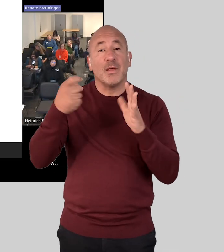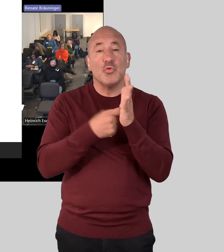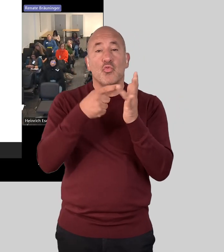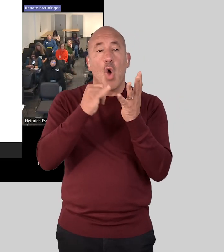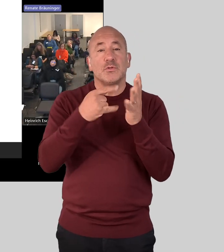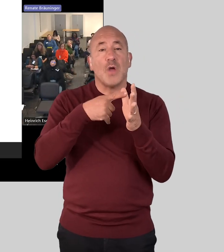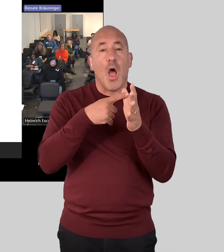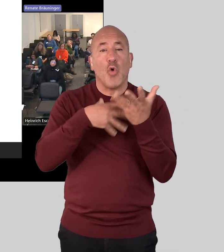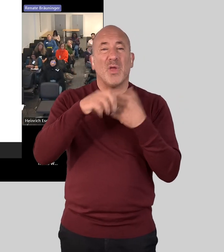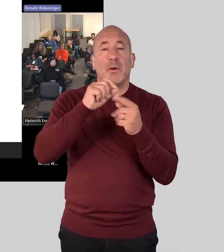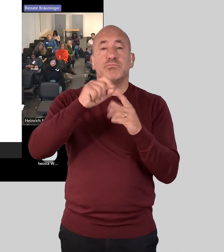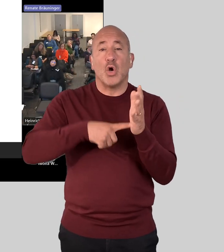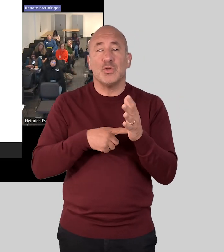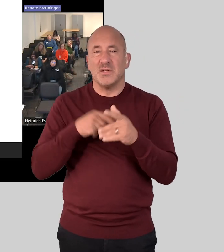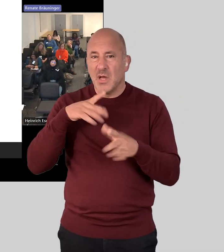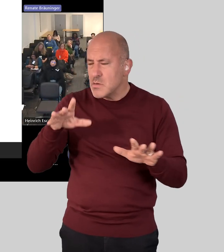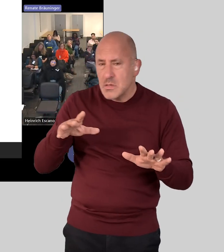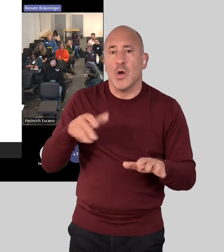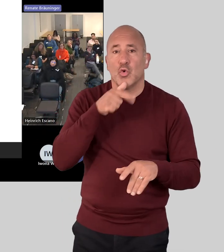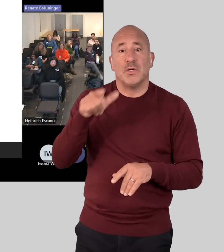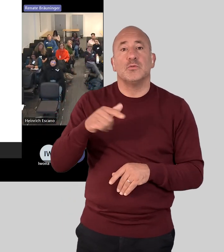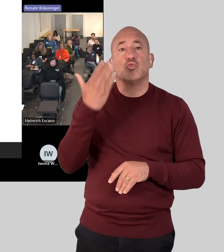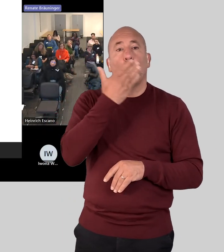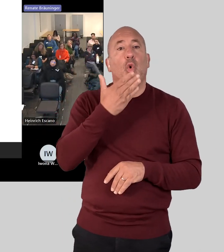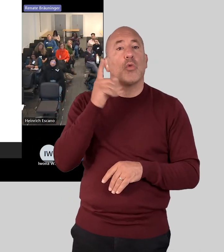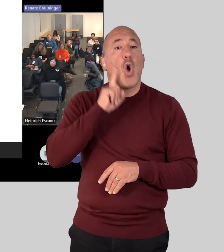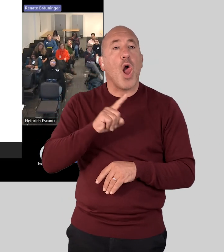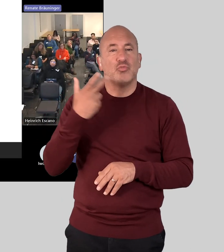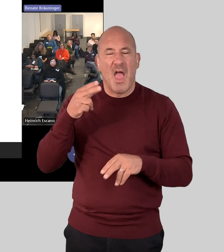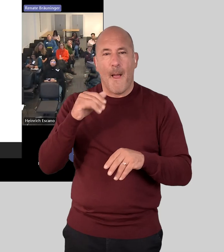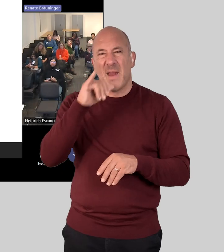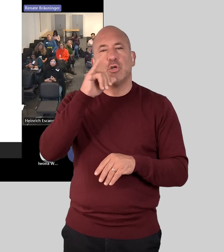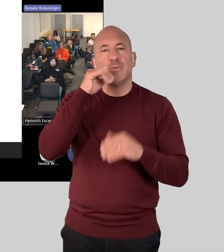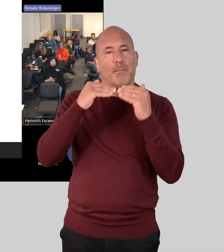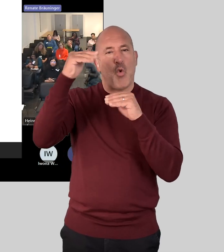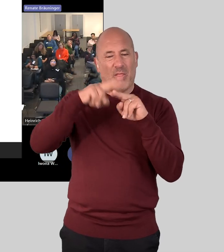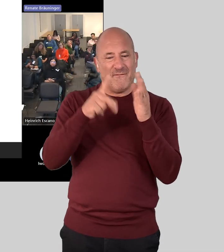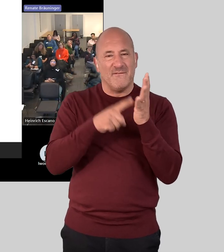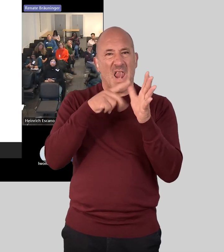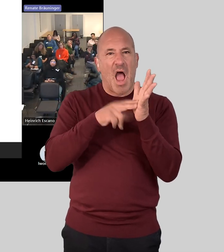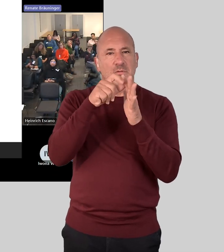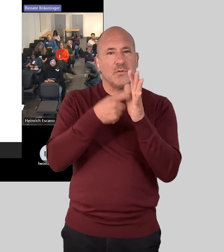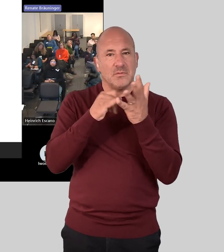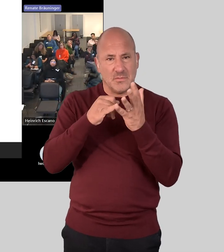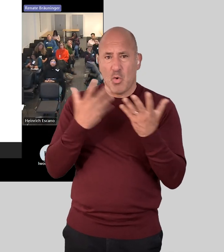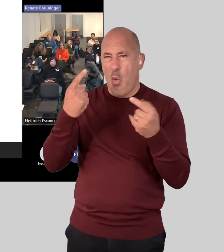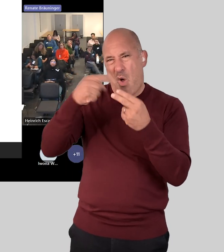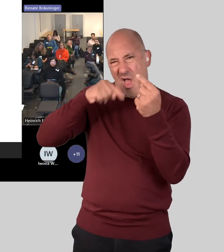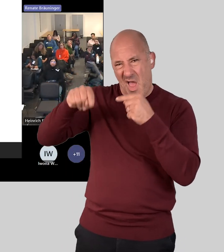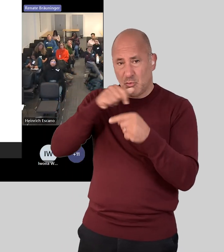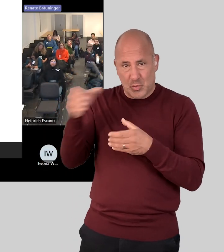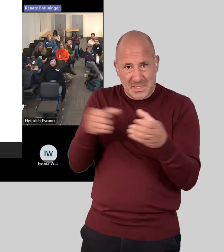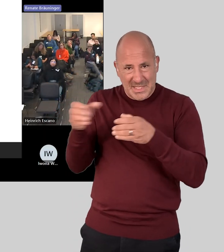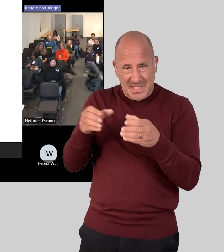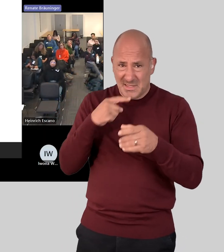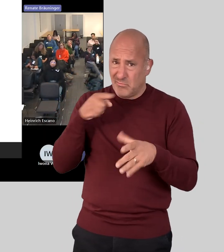Fabulous Rosas Remix project, she prefers schoolgirls in Flanders or